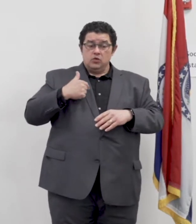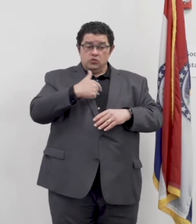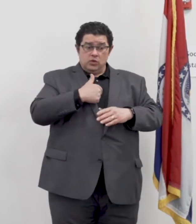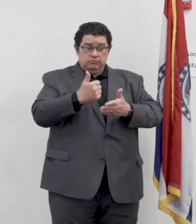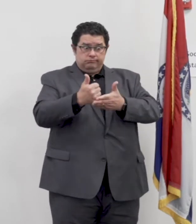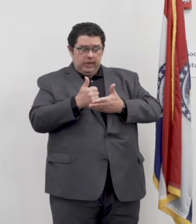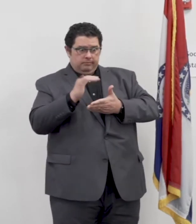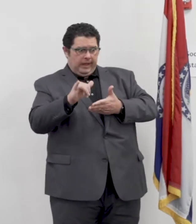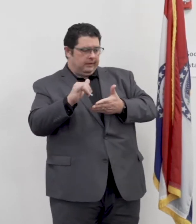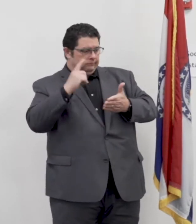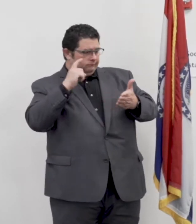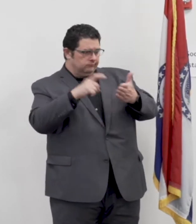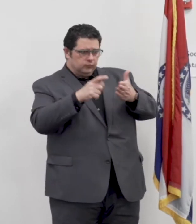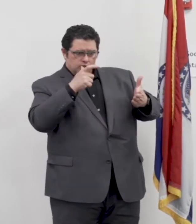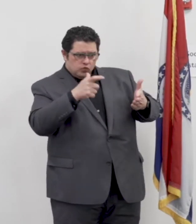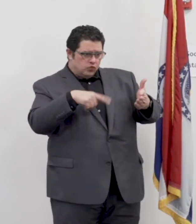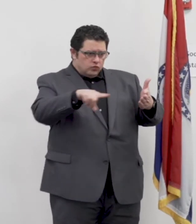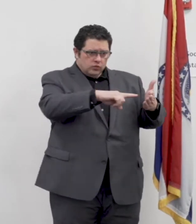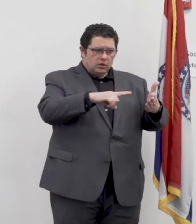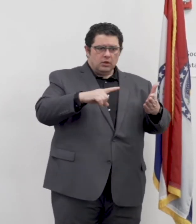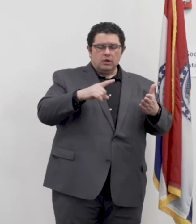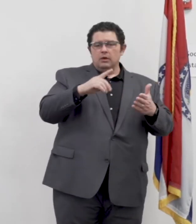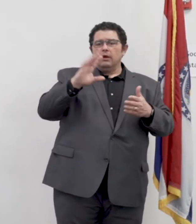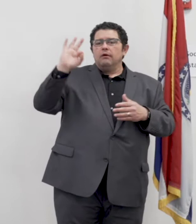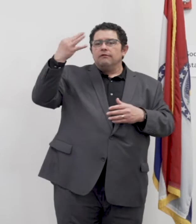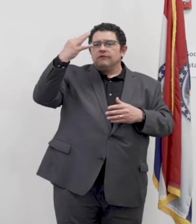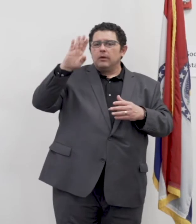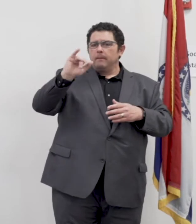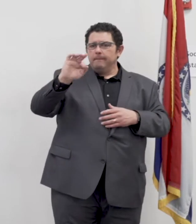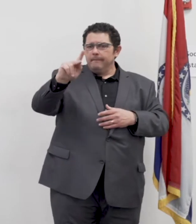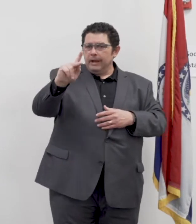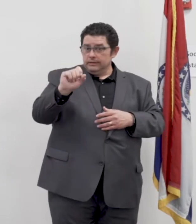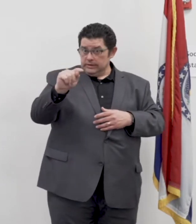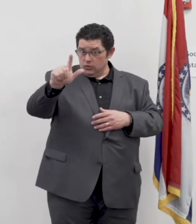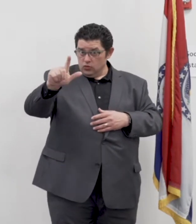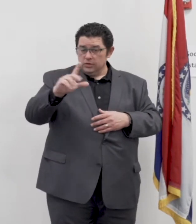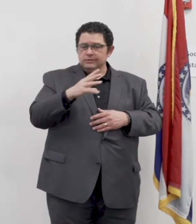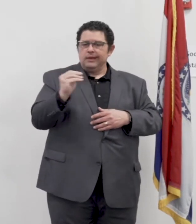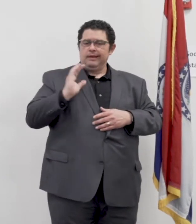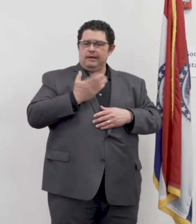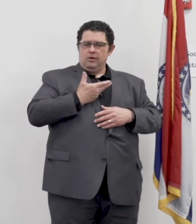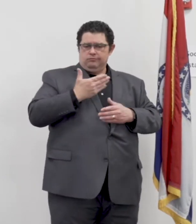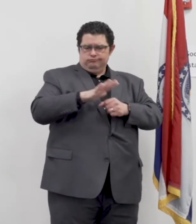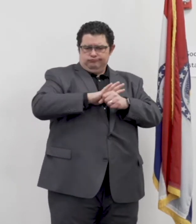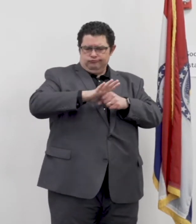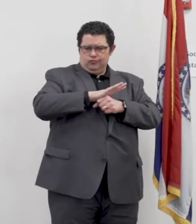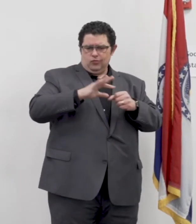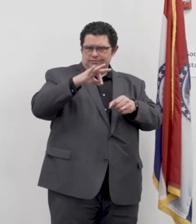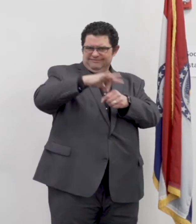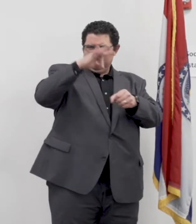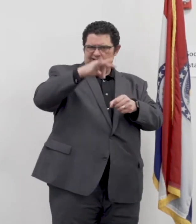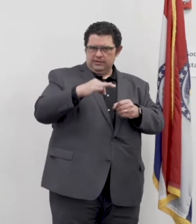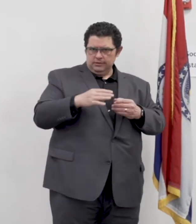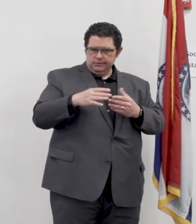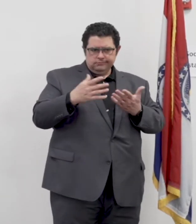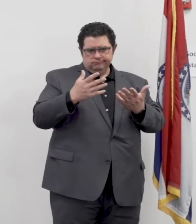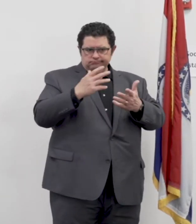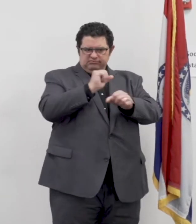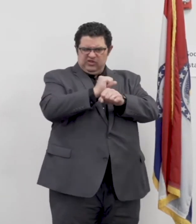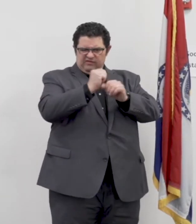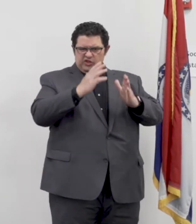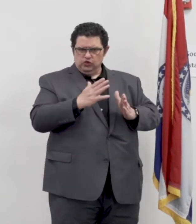identification through the Federal Reserve Bank of St. Louis, but also our local elected officials who are closer to each